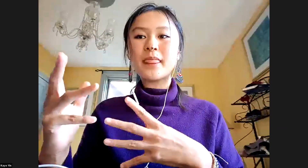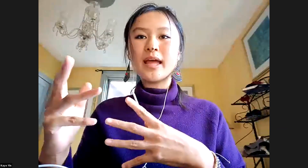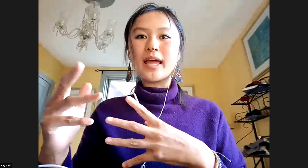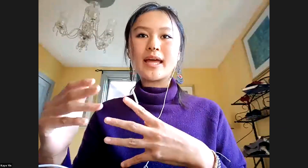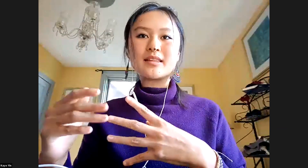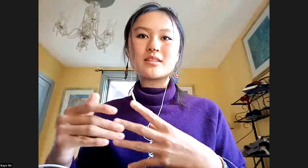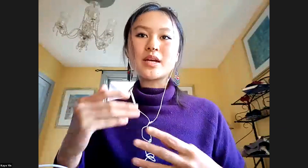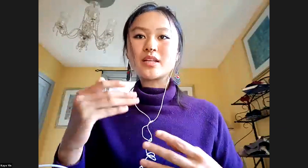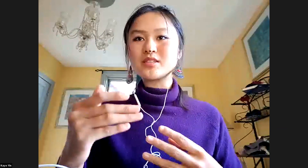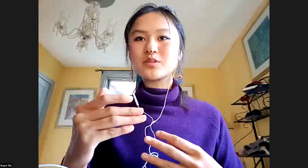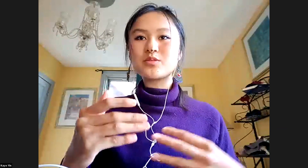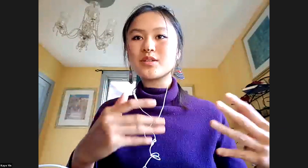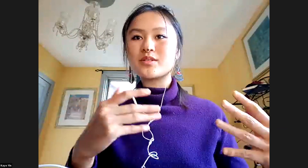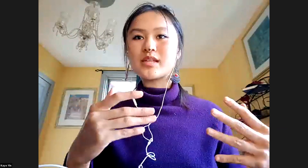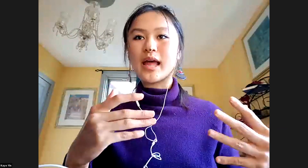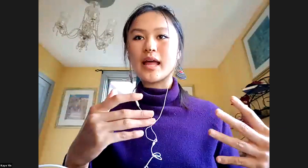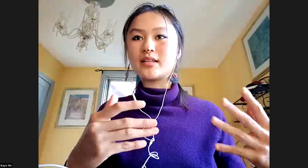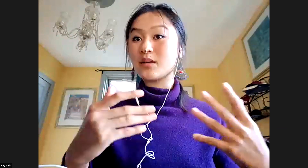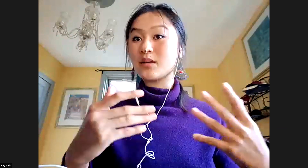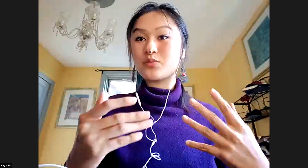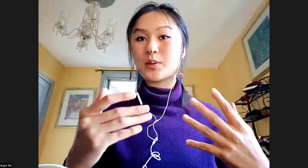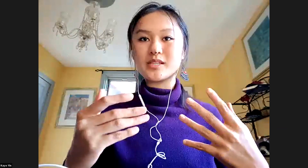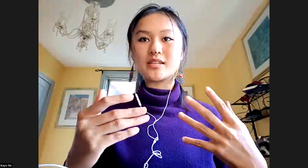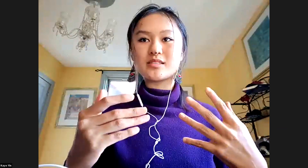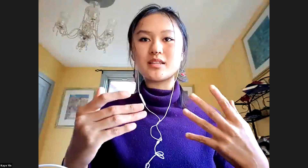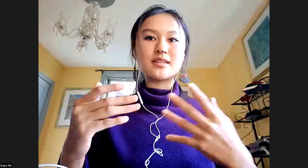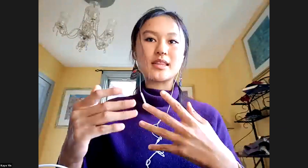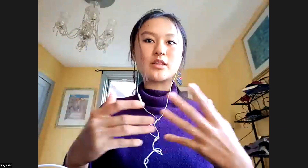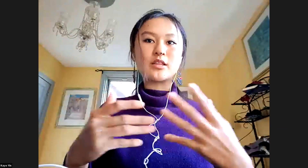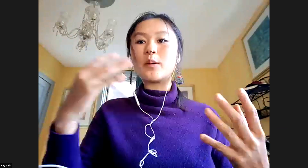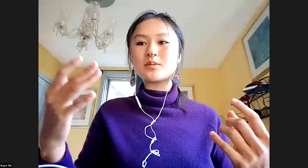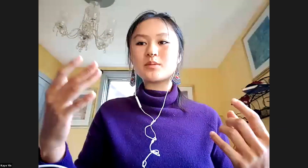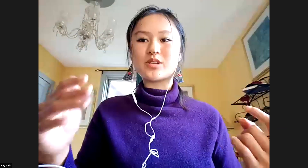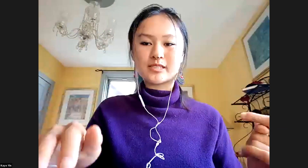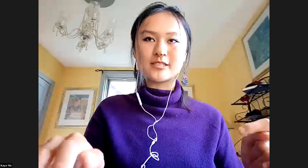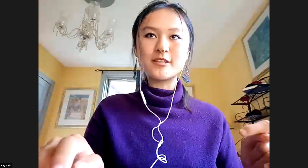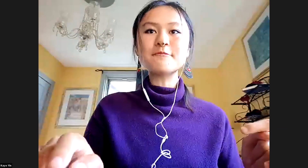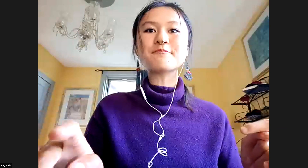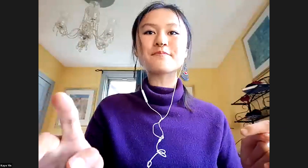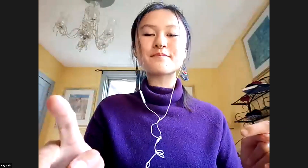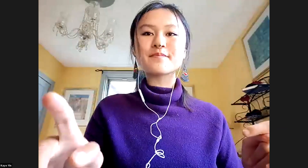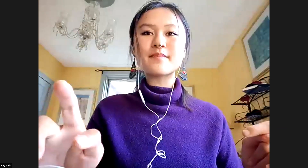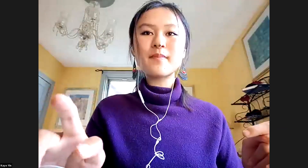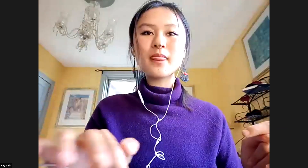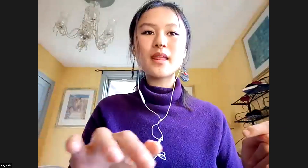time. And the recognition model learns an intermediate representation that can optimize translation.